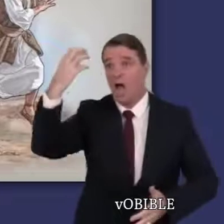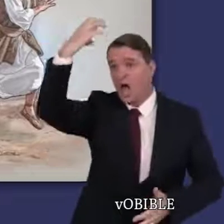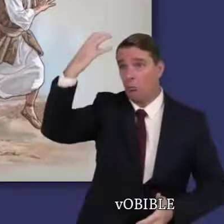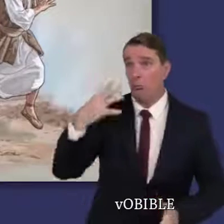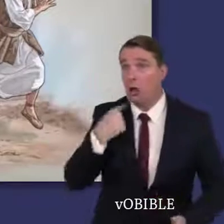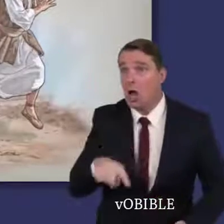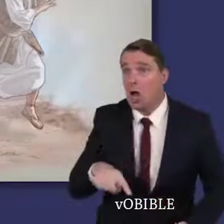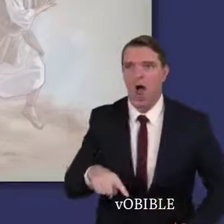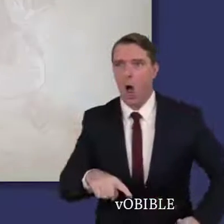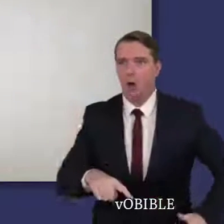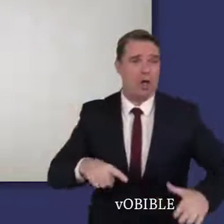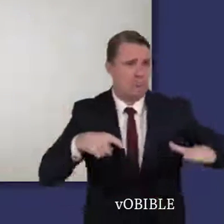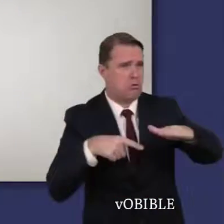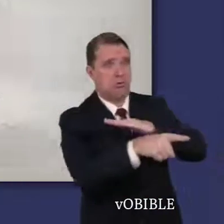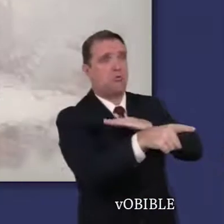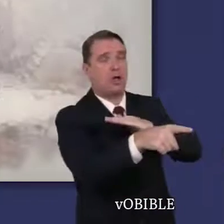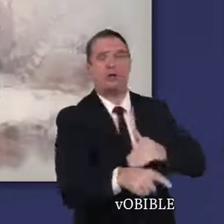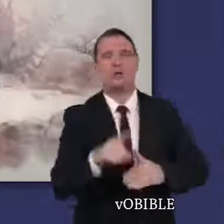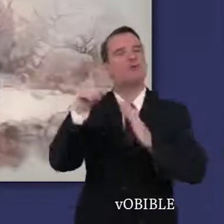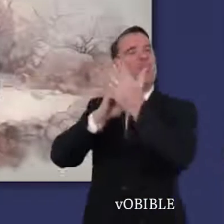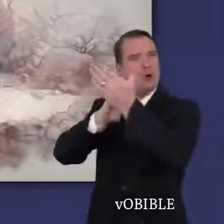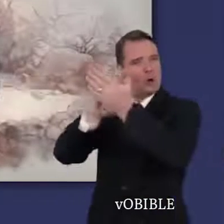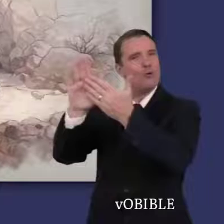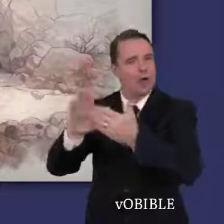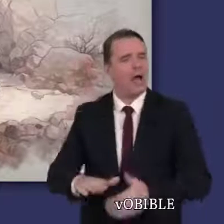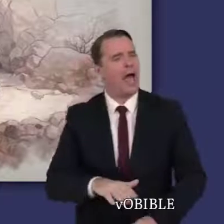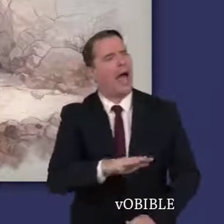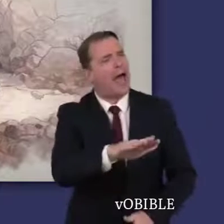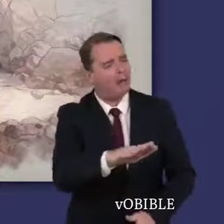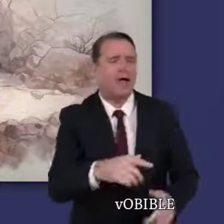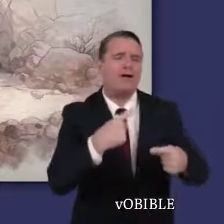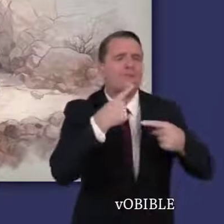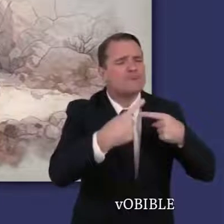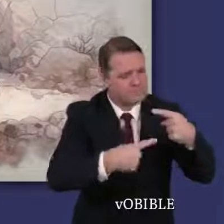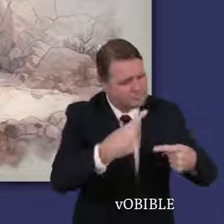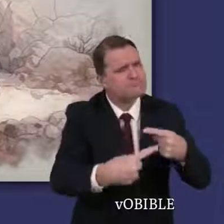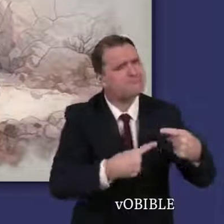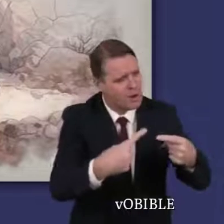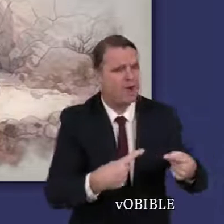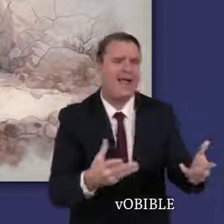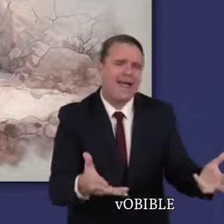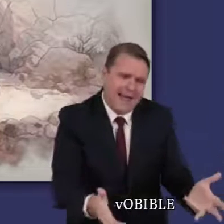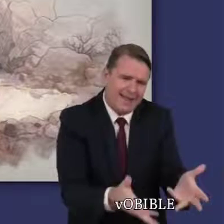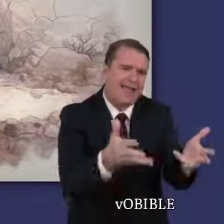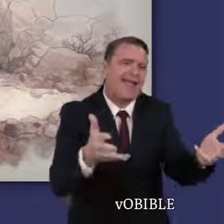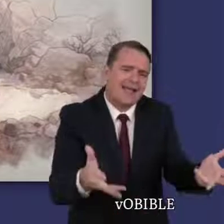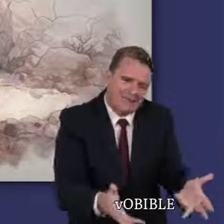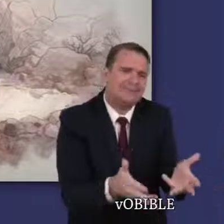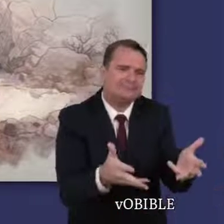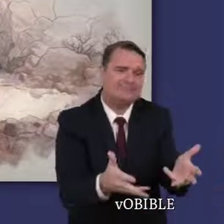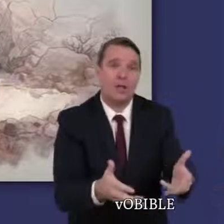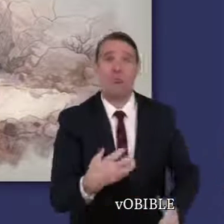from Jezebel. Jehovah appears to Elijah at Mount Horeb and comforts him in a calm, low